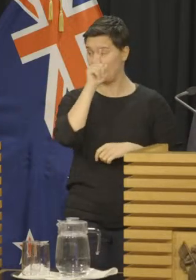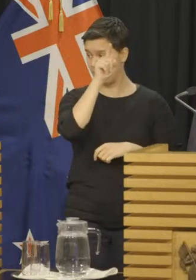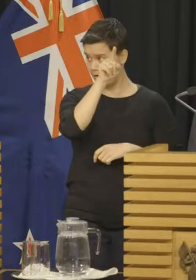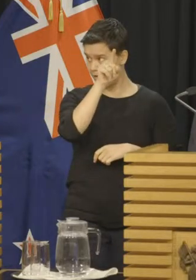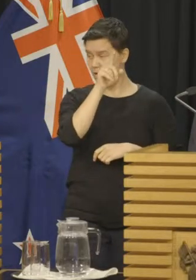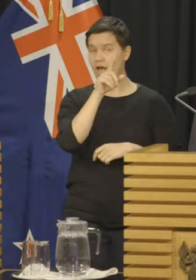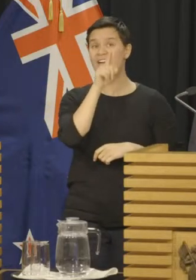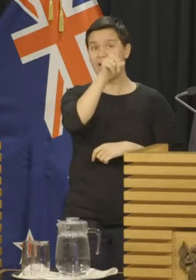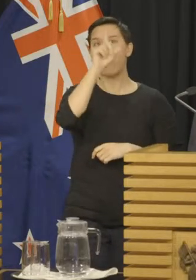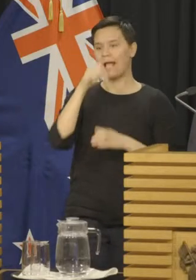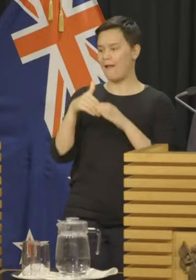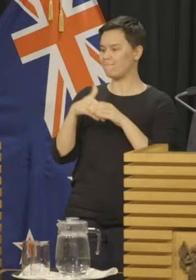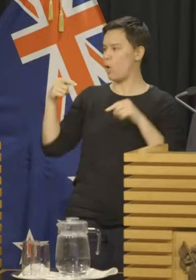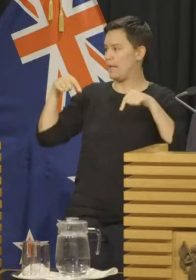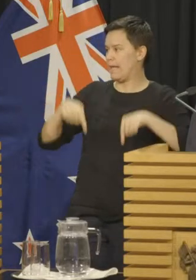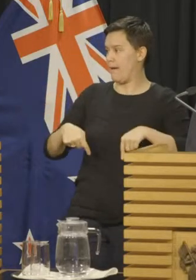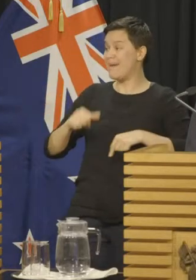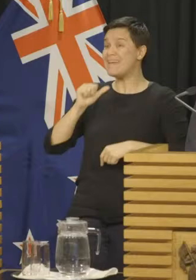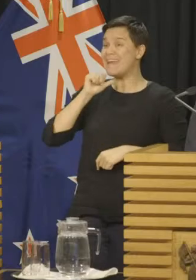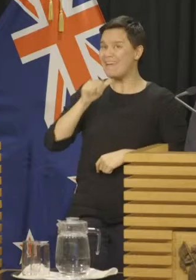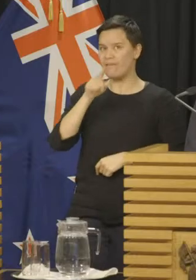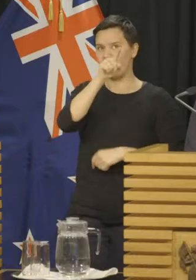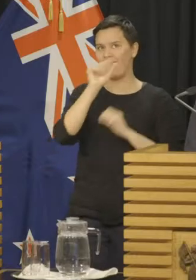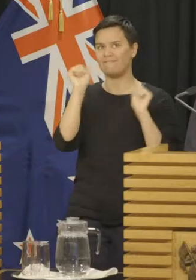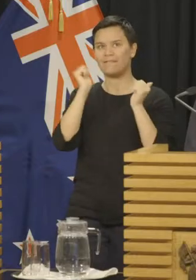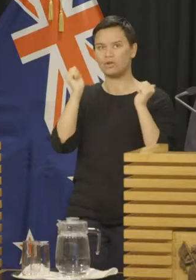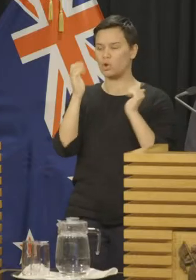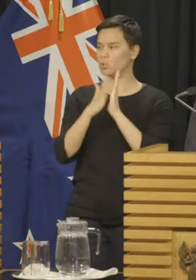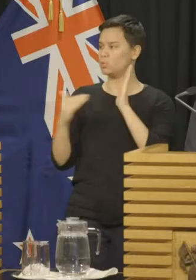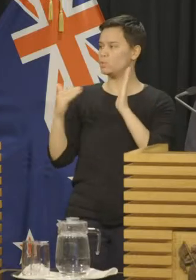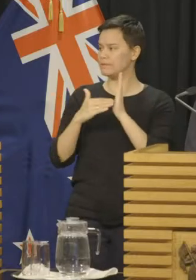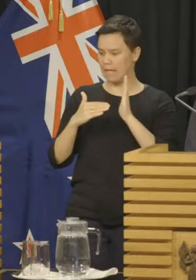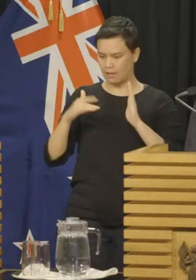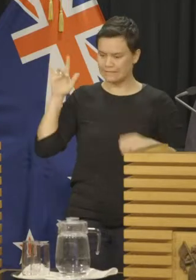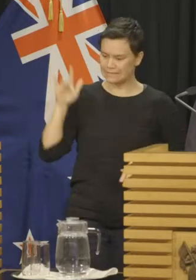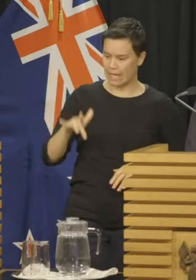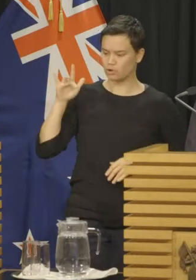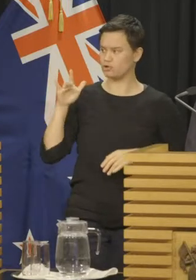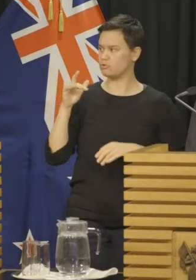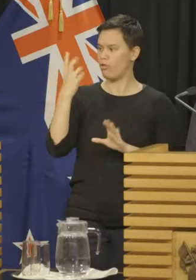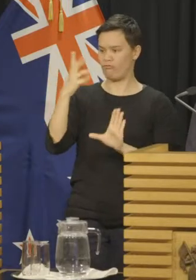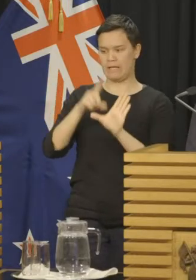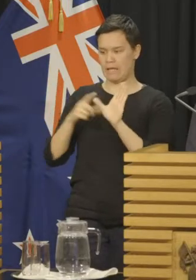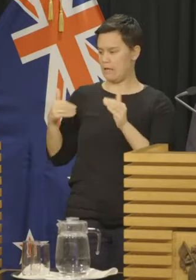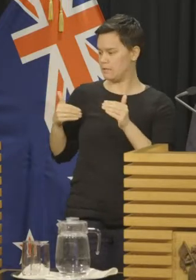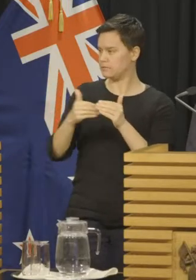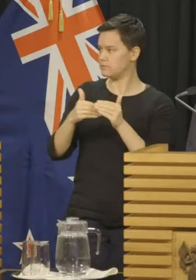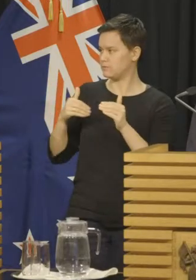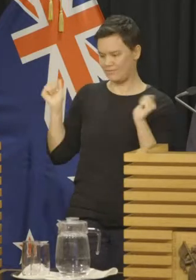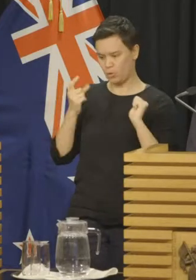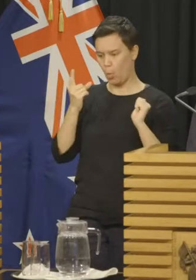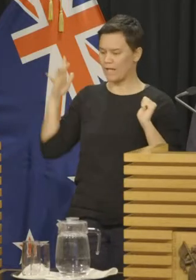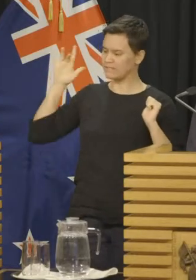3 years. Yeah, correct. But at the moment, it's actually very challenging to get home. So it's possible that the current arrangement's disenfranchising some Kiwis from voting. I don't